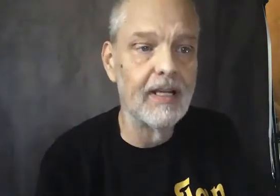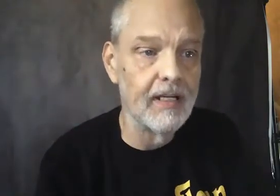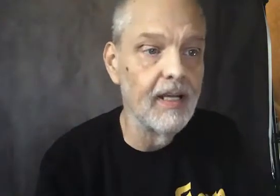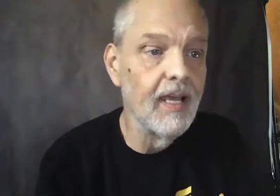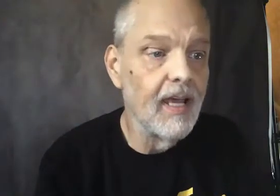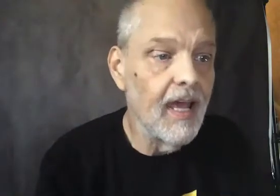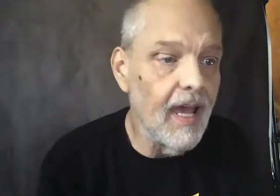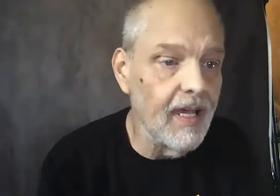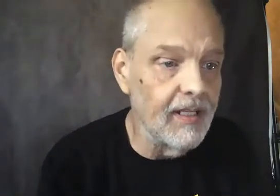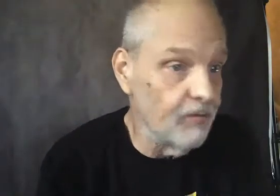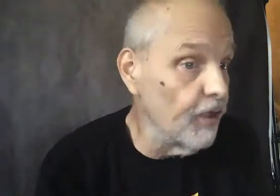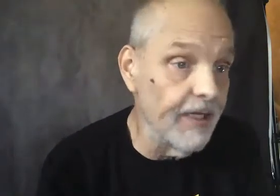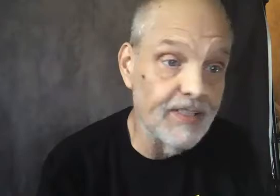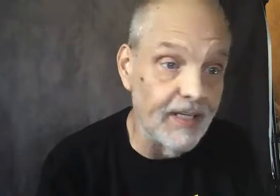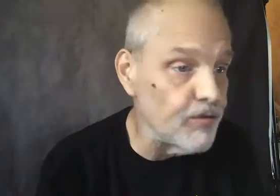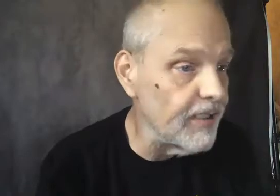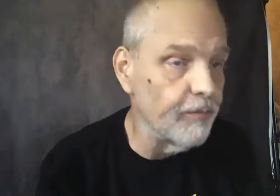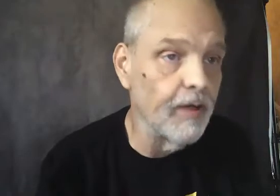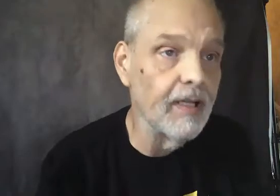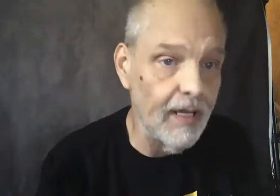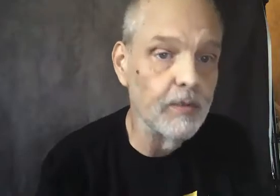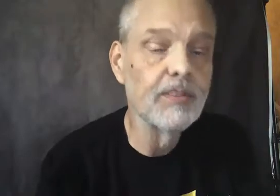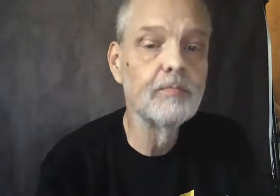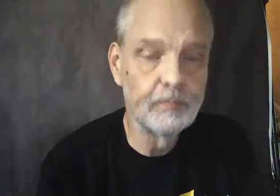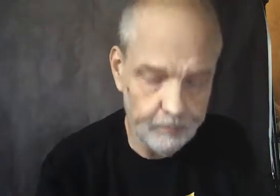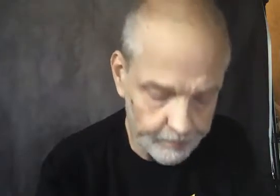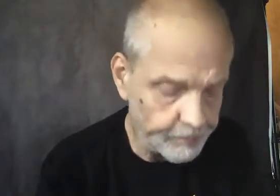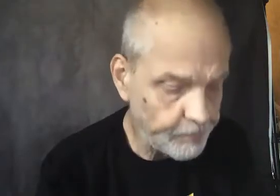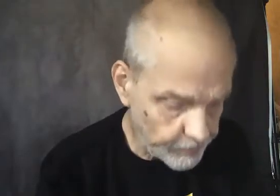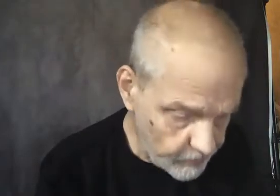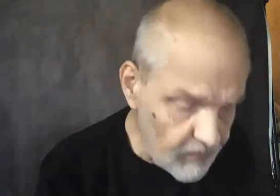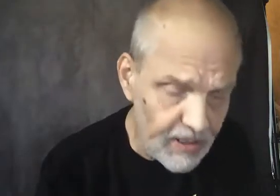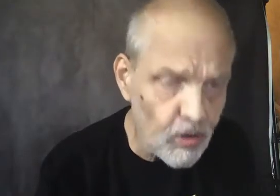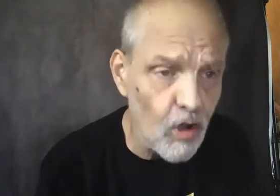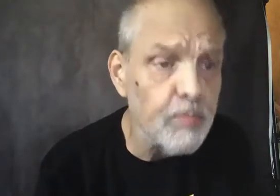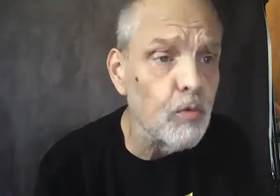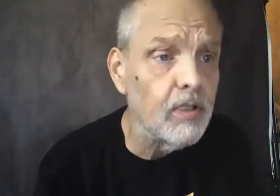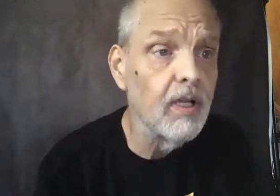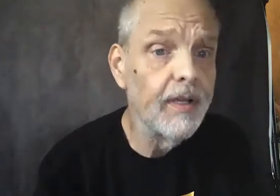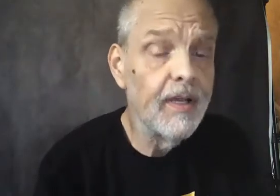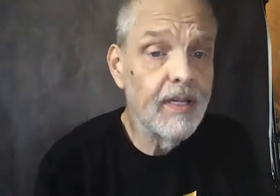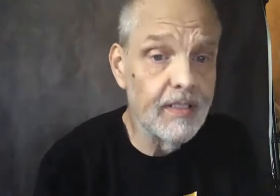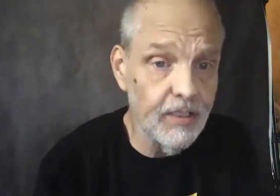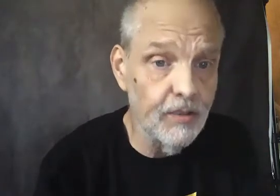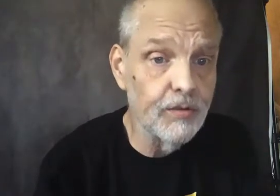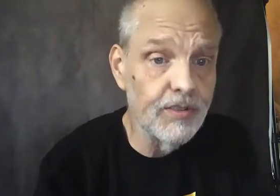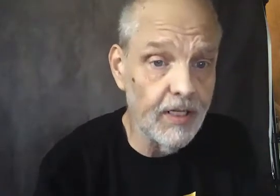it. And it really is an interesting, fun language. So I hope you will continue to study